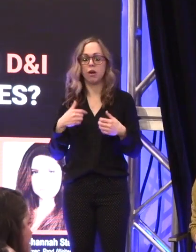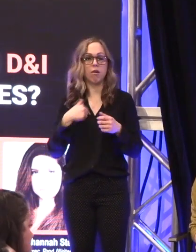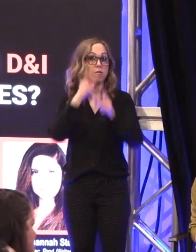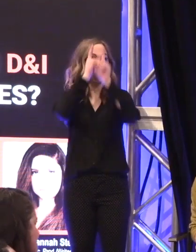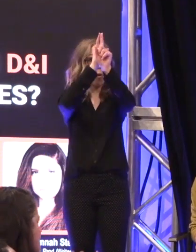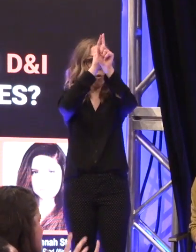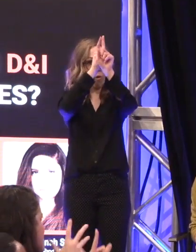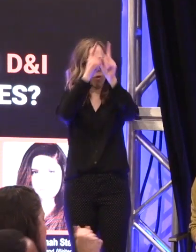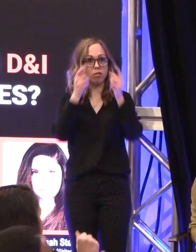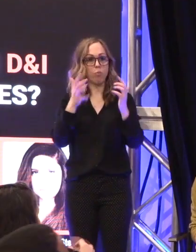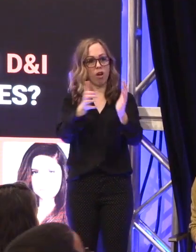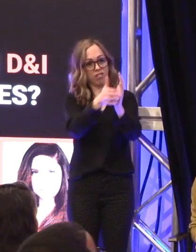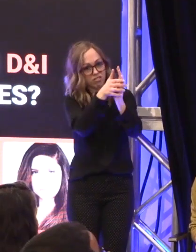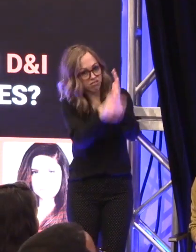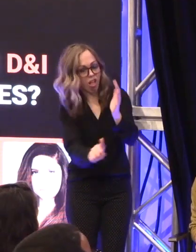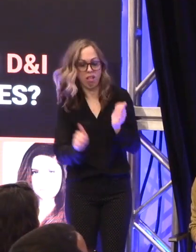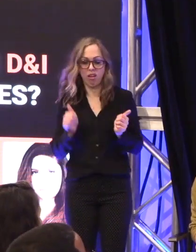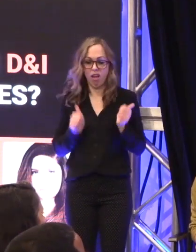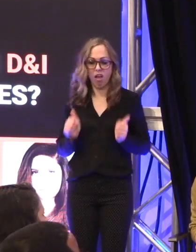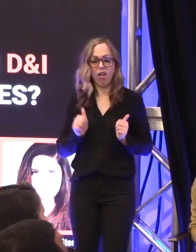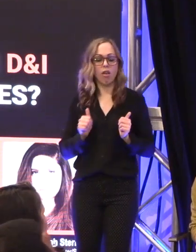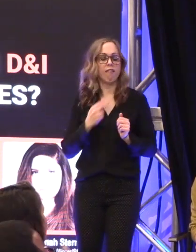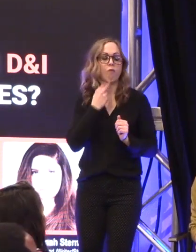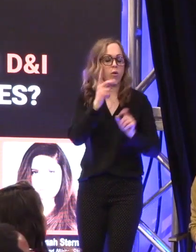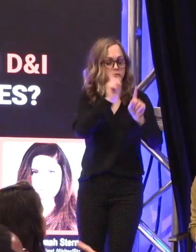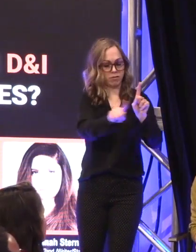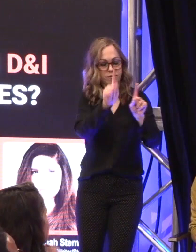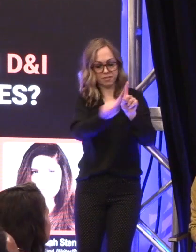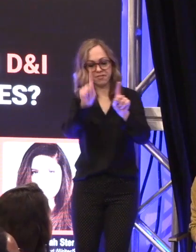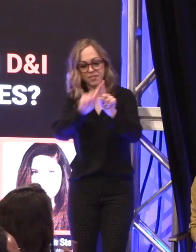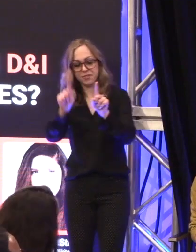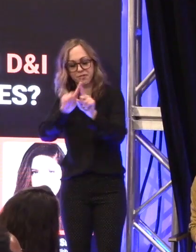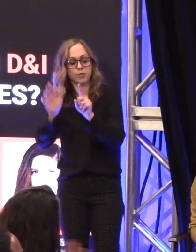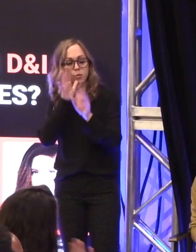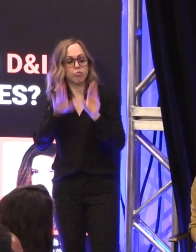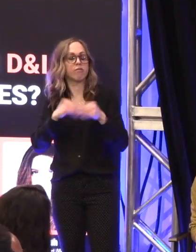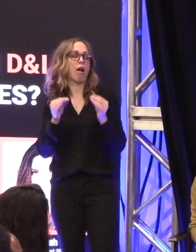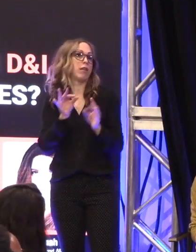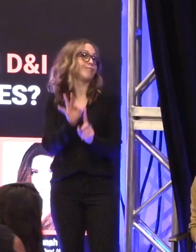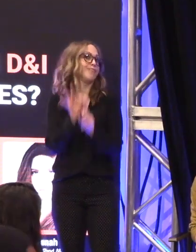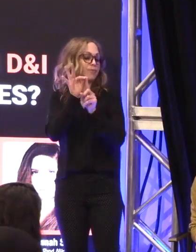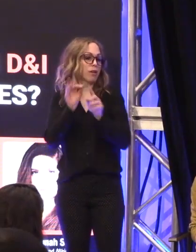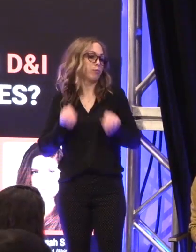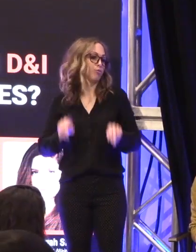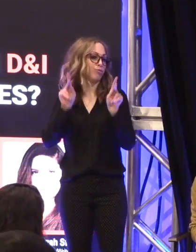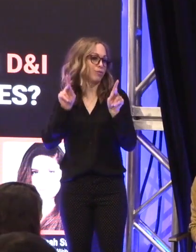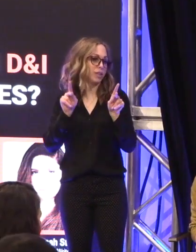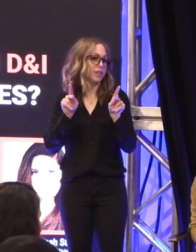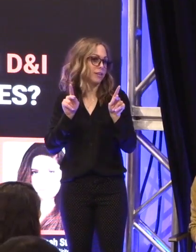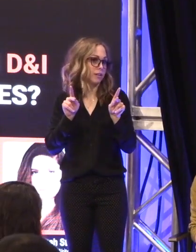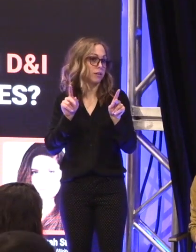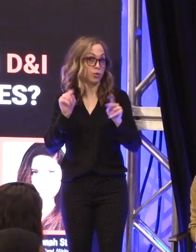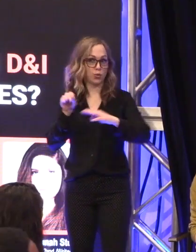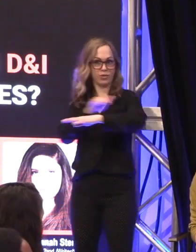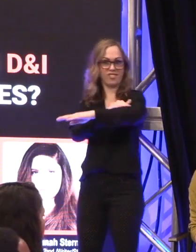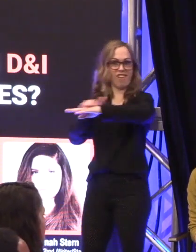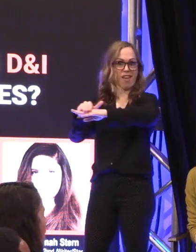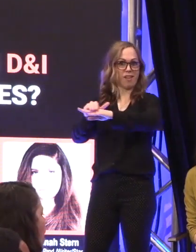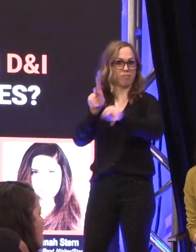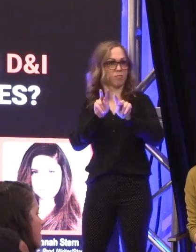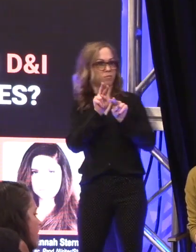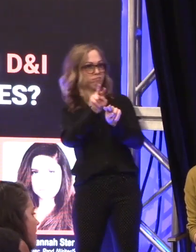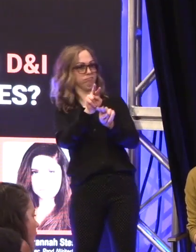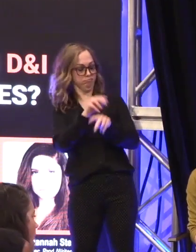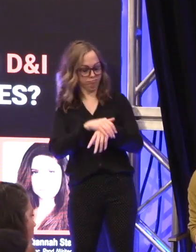represent talent with different voices that would bring unique, you know, opportunities to the stage. And I